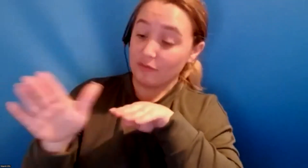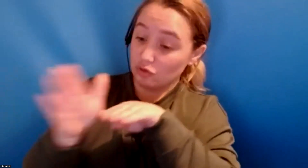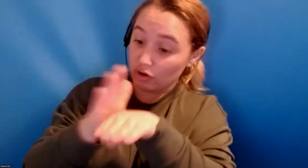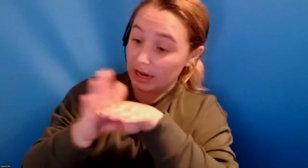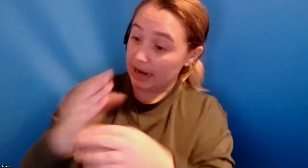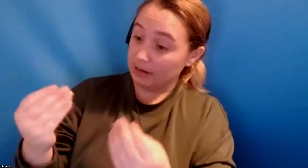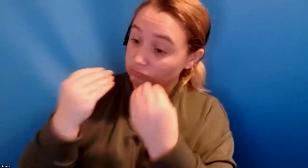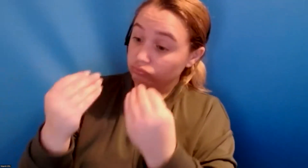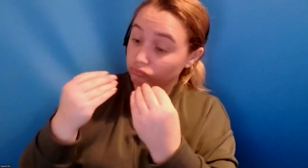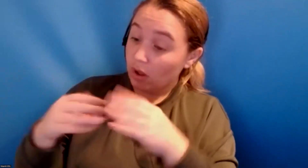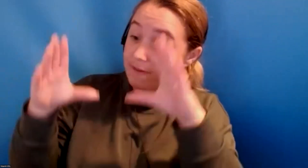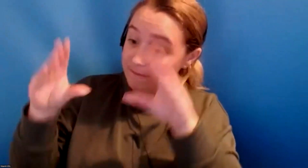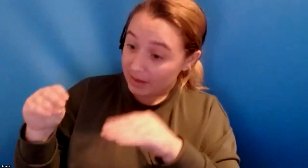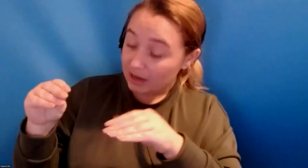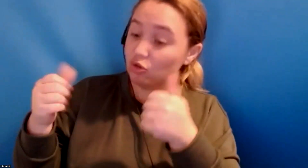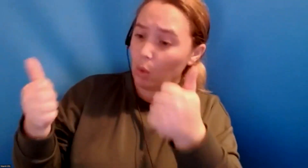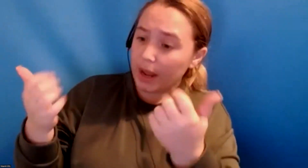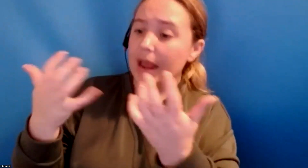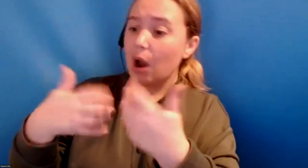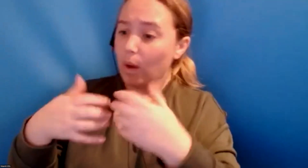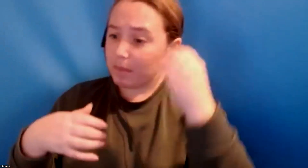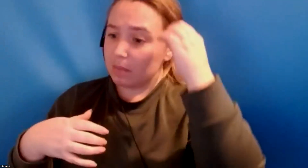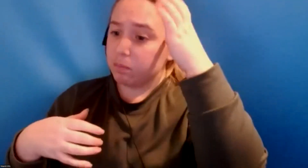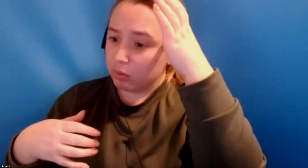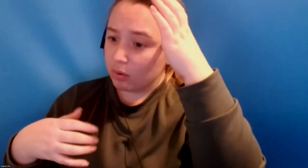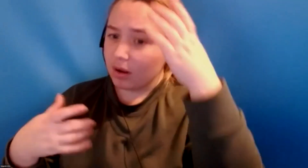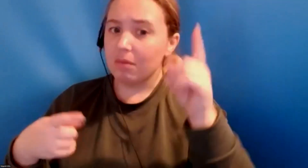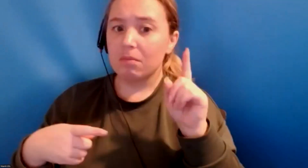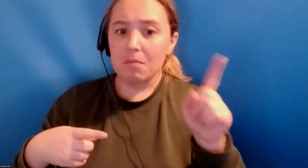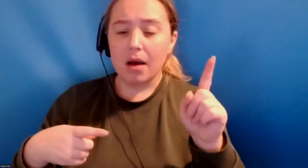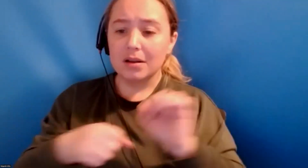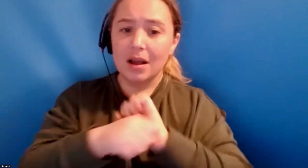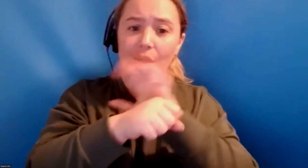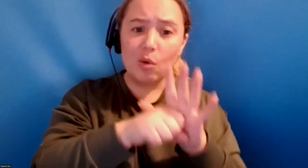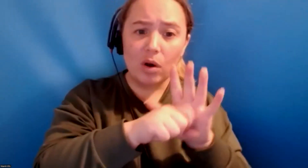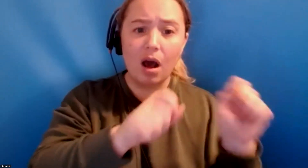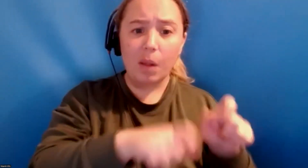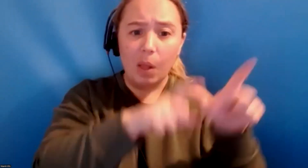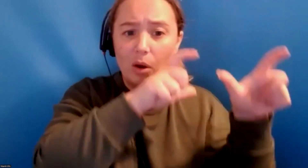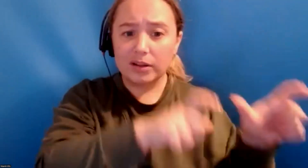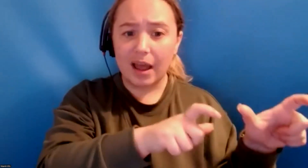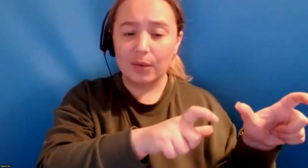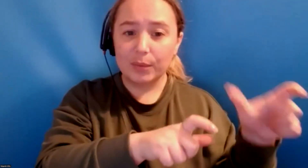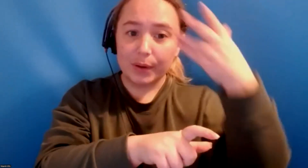not gone through a refresher or more training, and maybe it's time to revisit that.